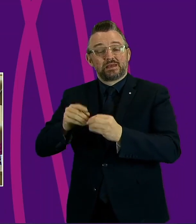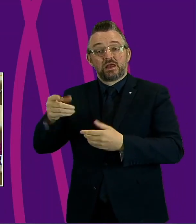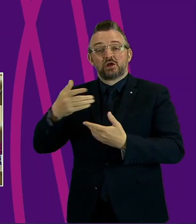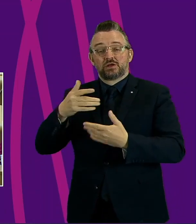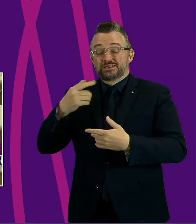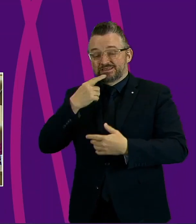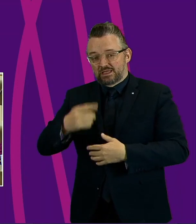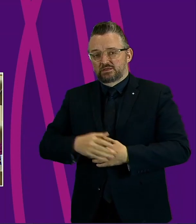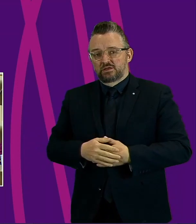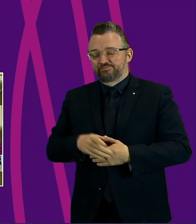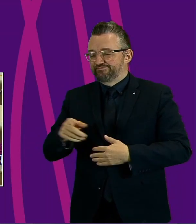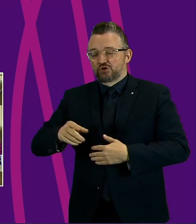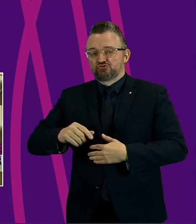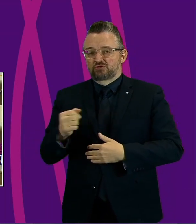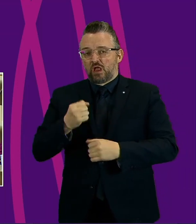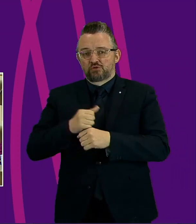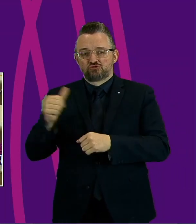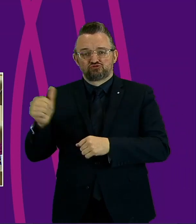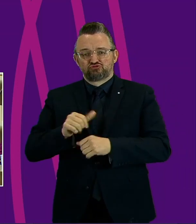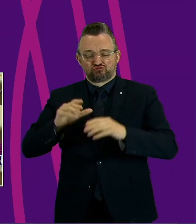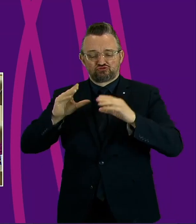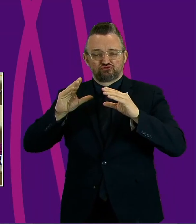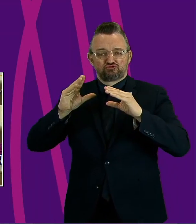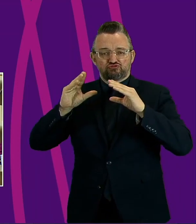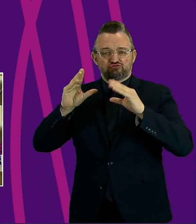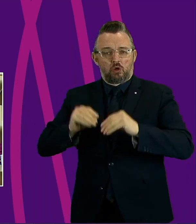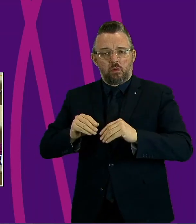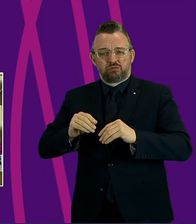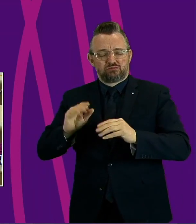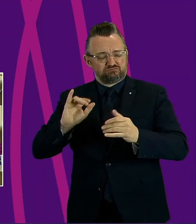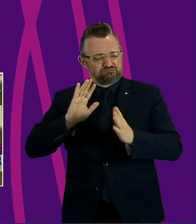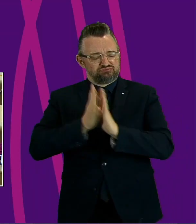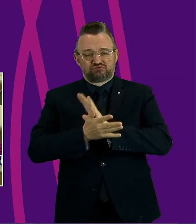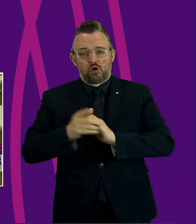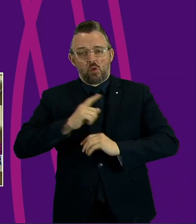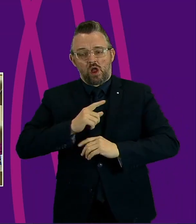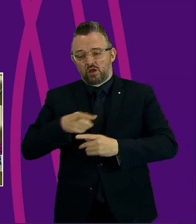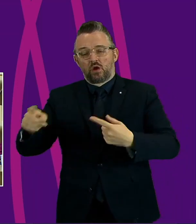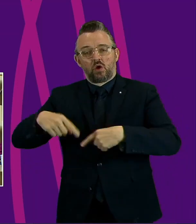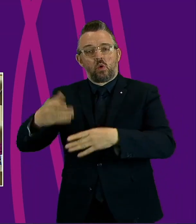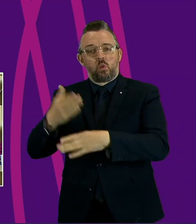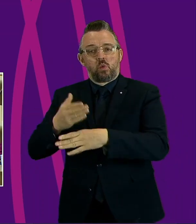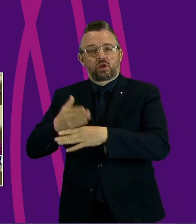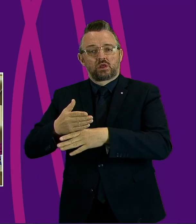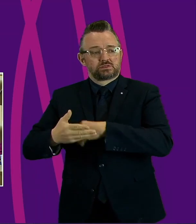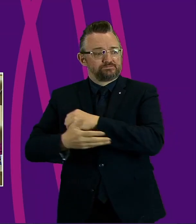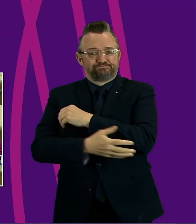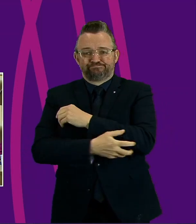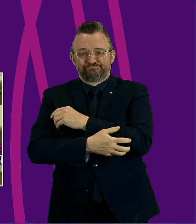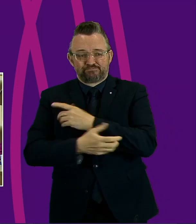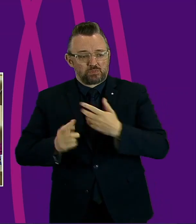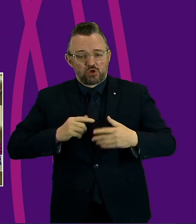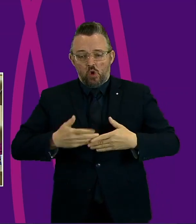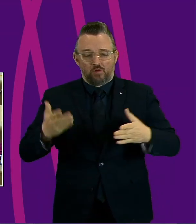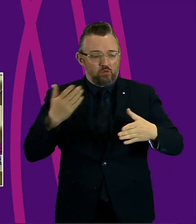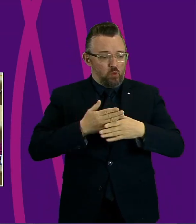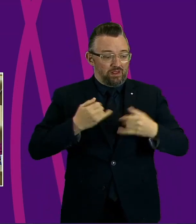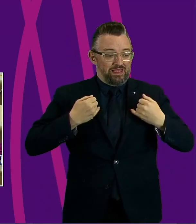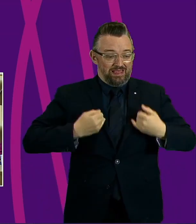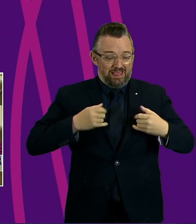scandal of workers who test positive, left in poverty, if they are off work as a result of